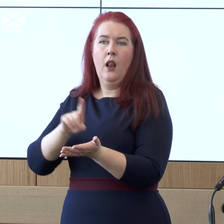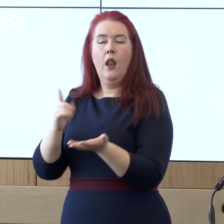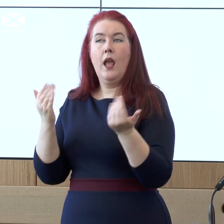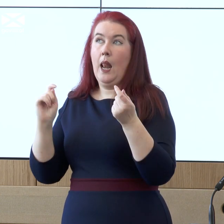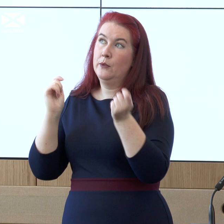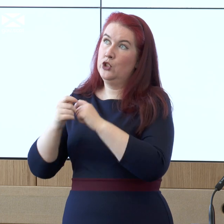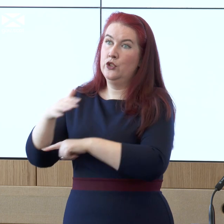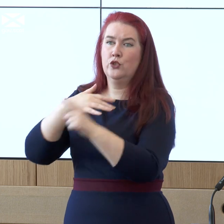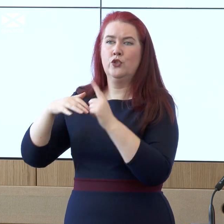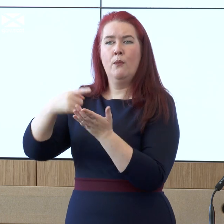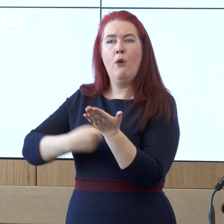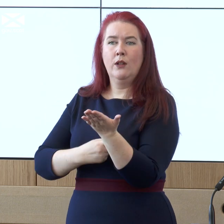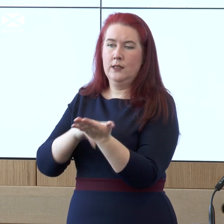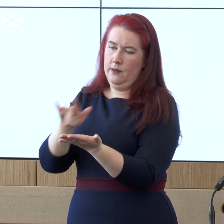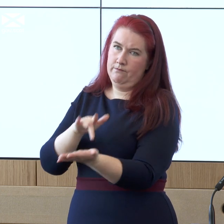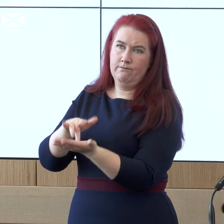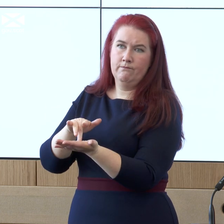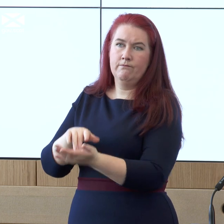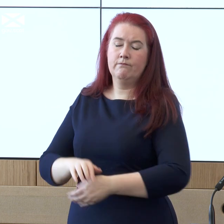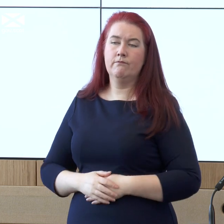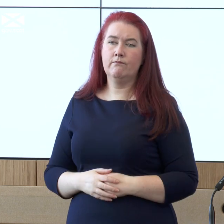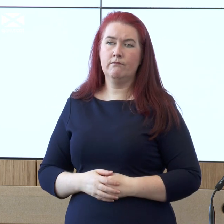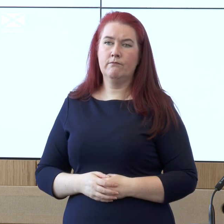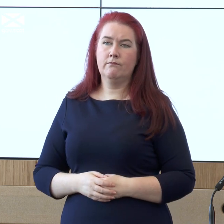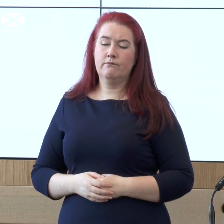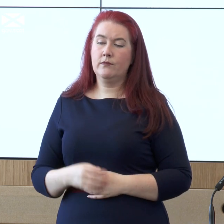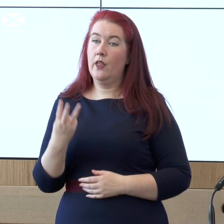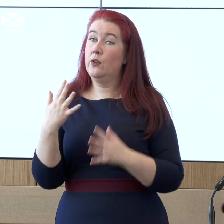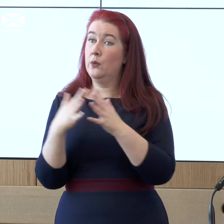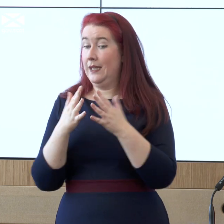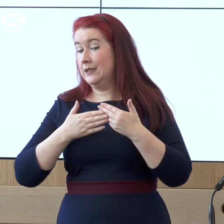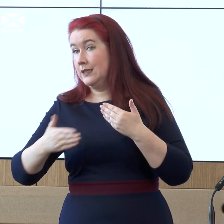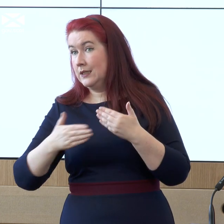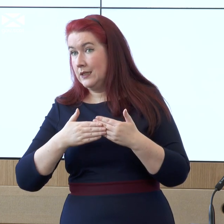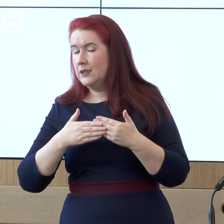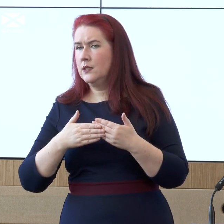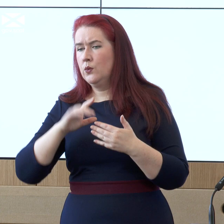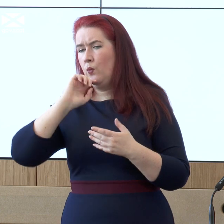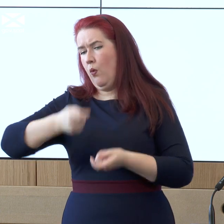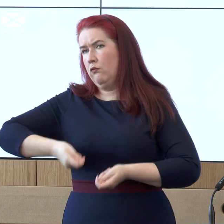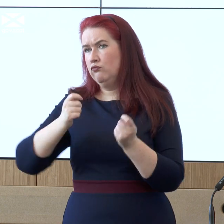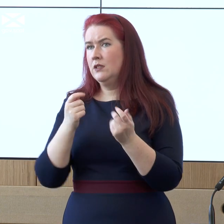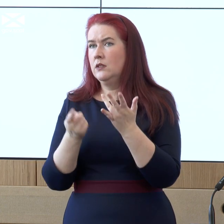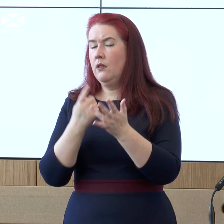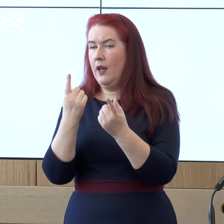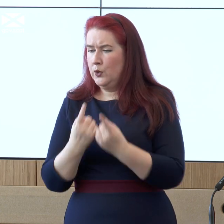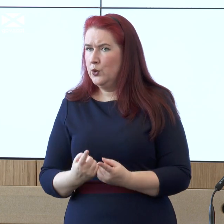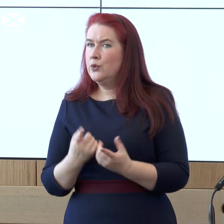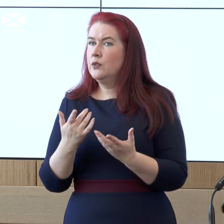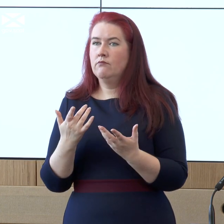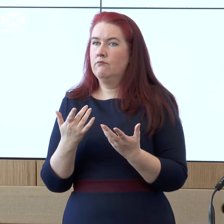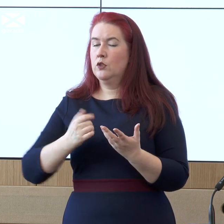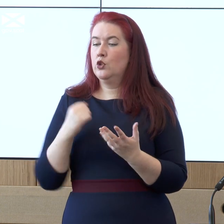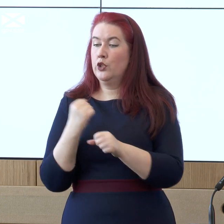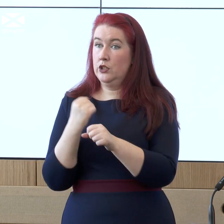heart of everything we do. And over the next 3 weeks, we will highlight other aspects of the work the Scottish Government is doing to